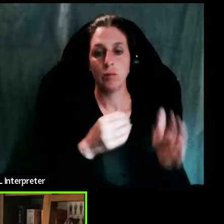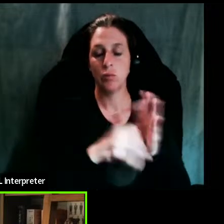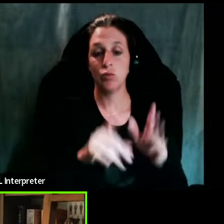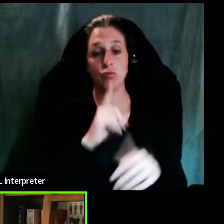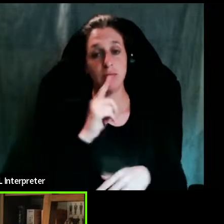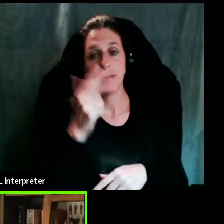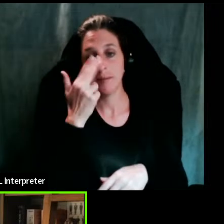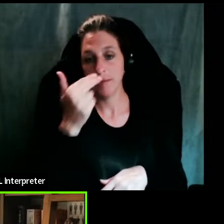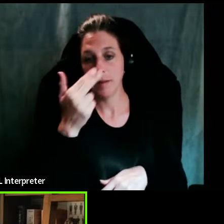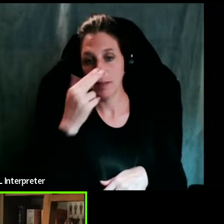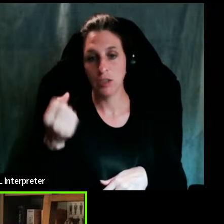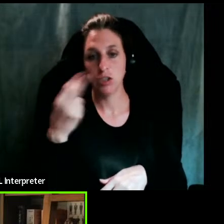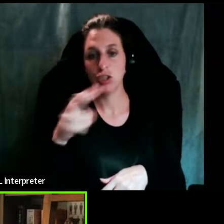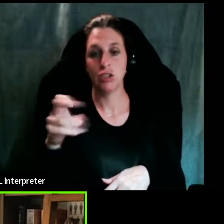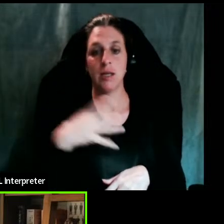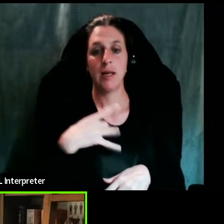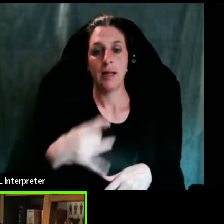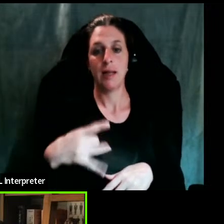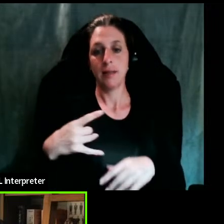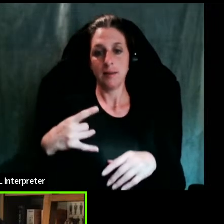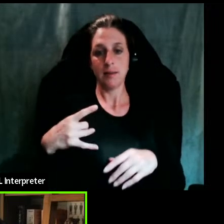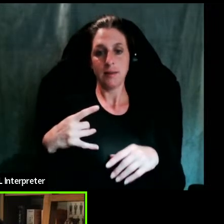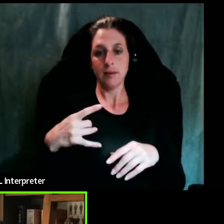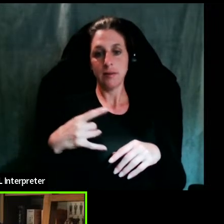funny. She likes to make these, they're